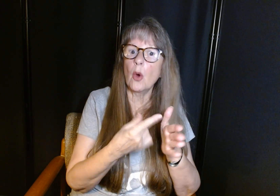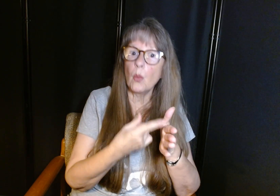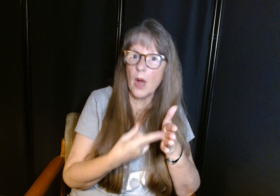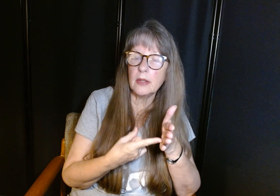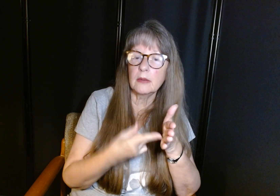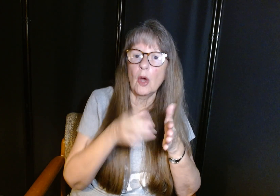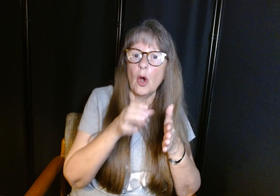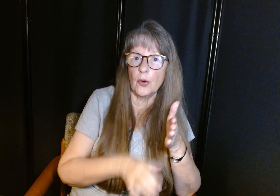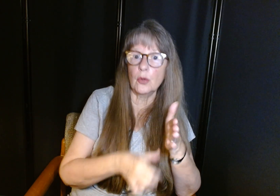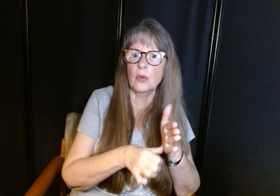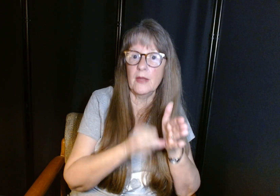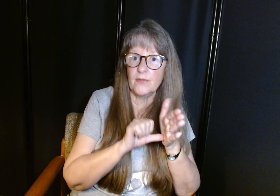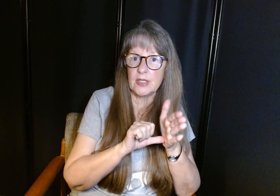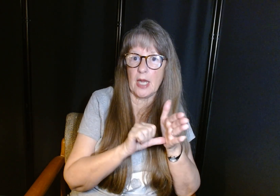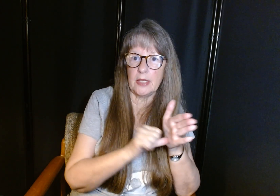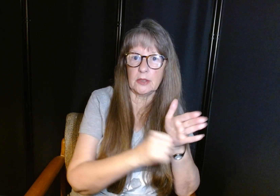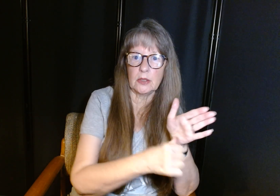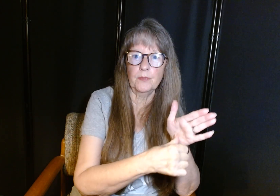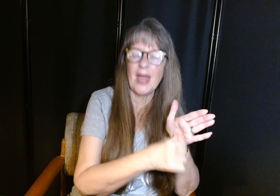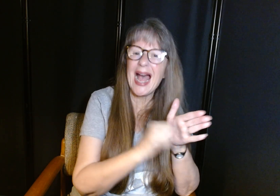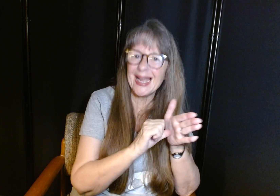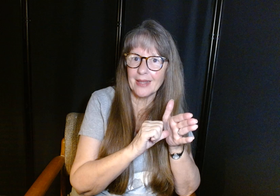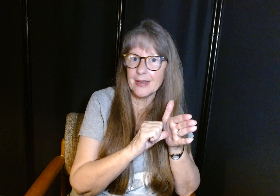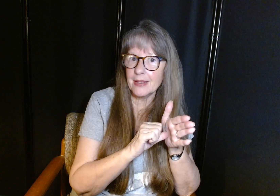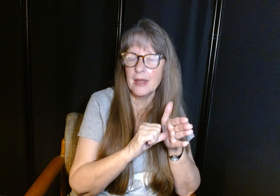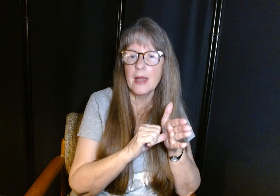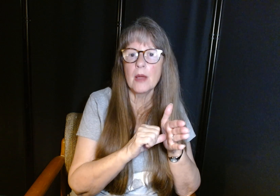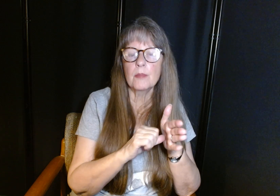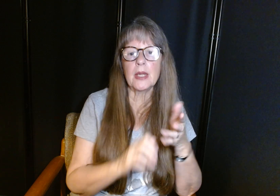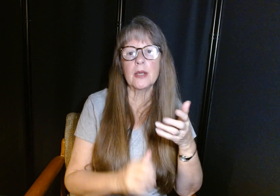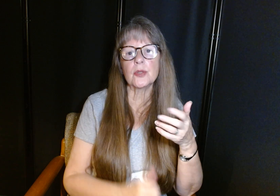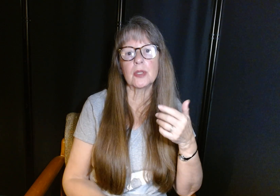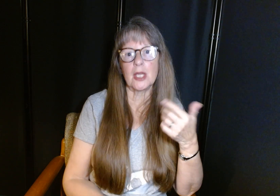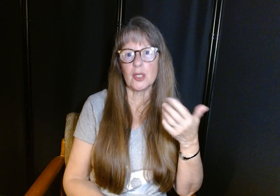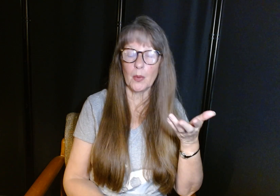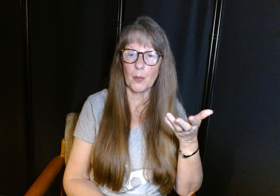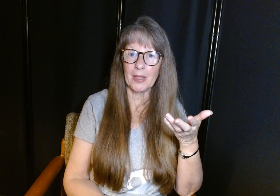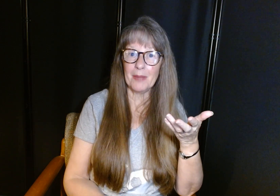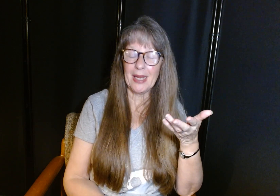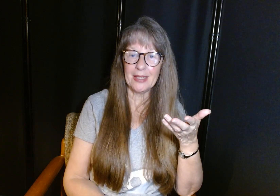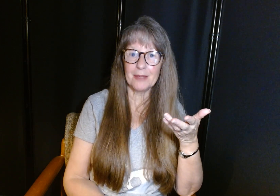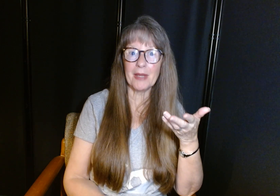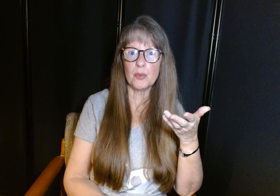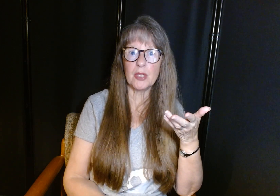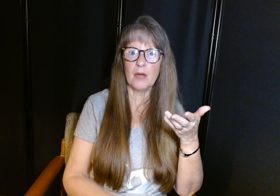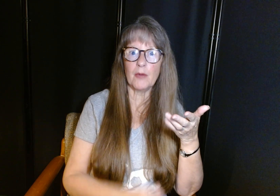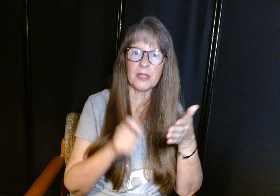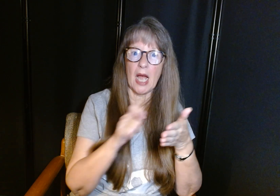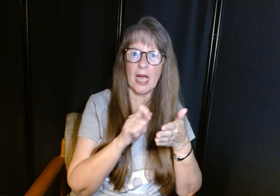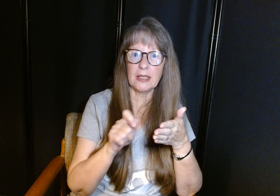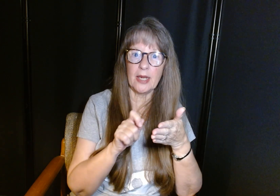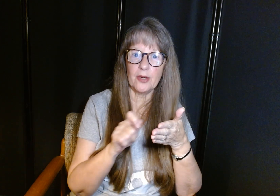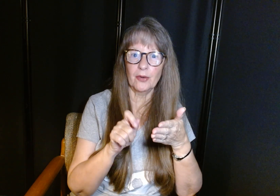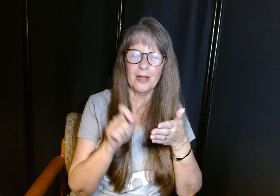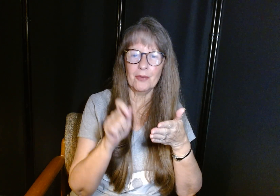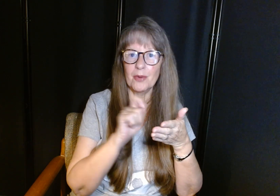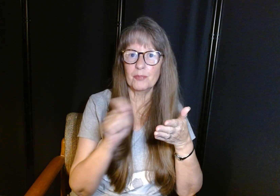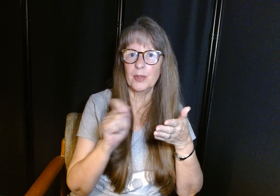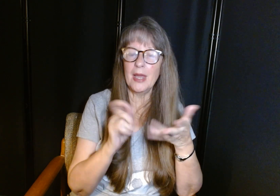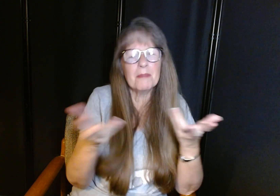what the article emphasized, highlighted, because that's what we really mean. Sometimes we think of, oh, it's a highlighter and we put, and maybe